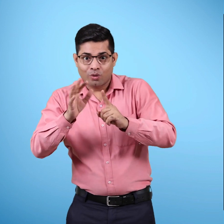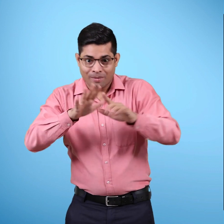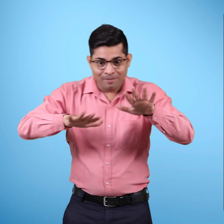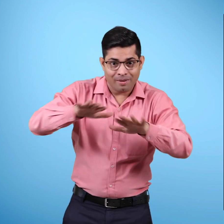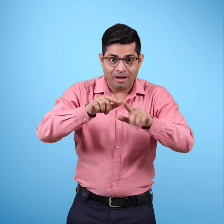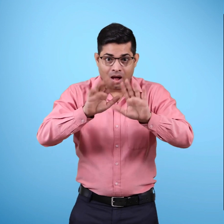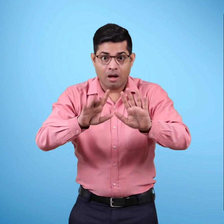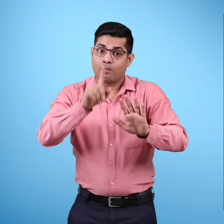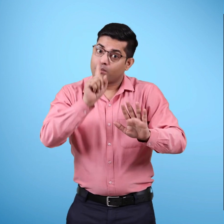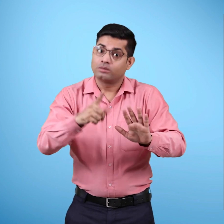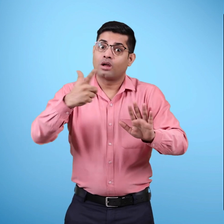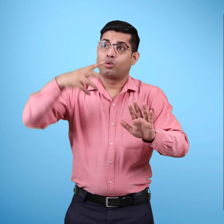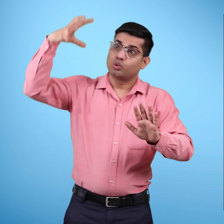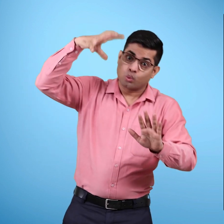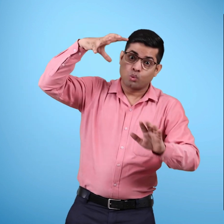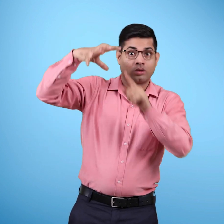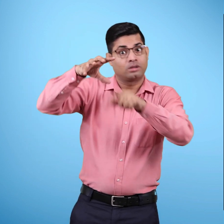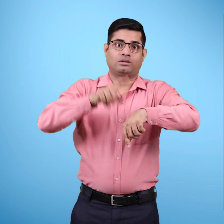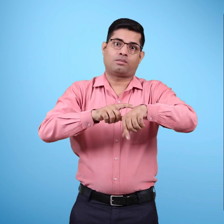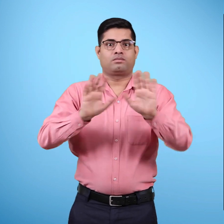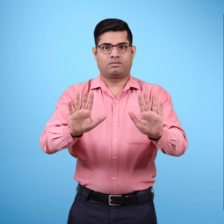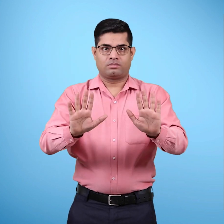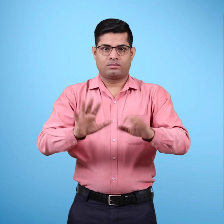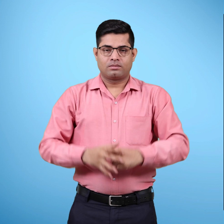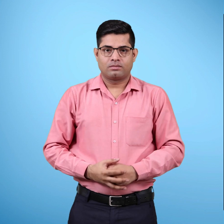Do this activity during daytime on a sunny day.